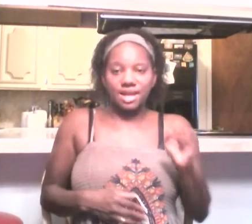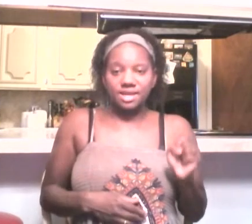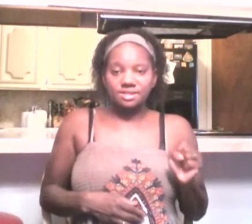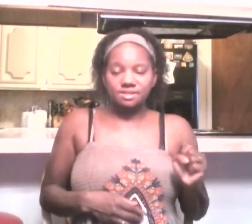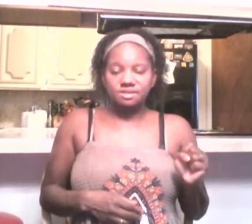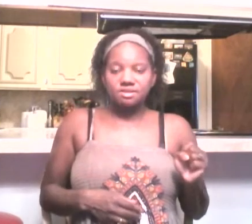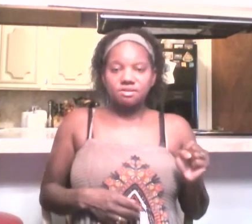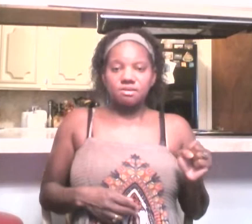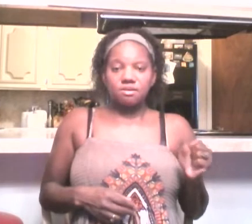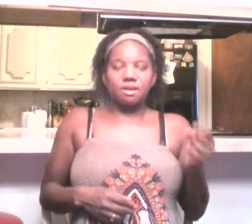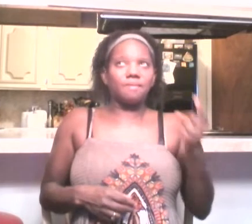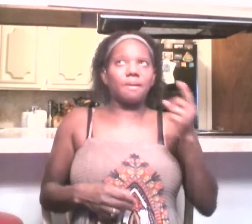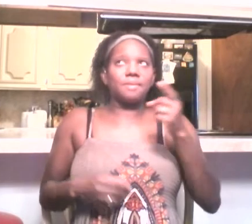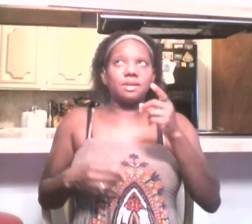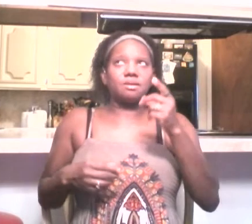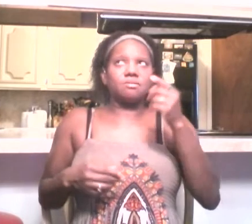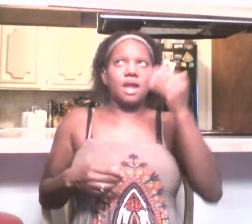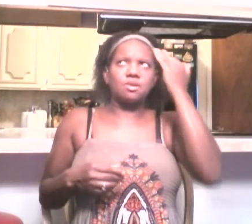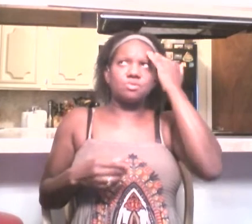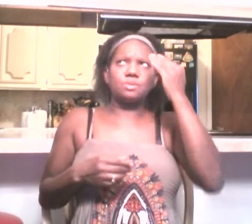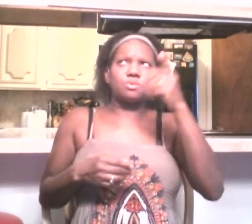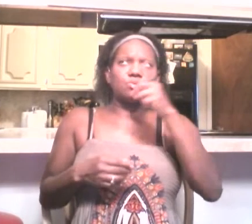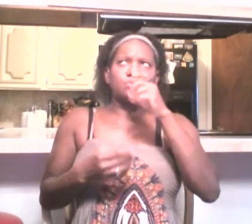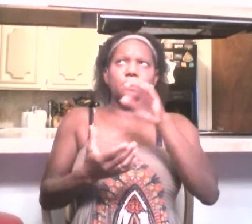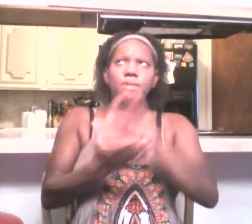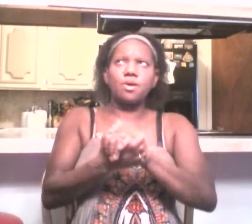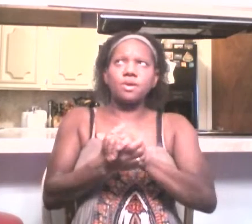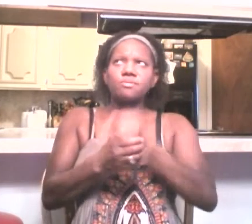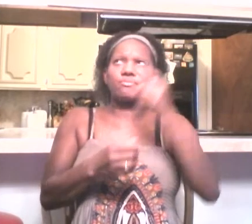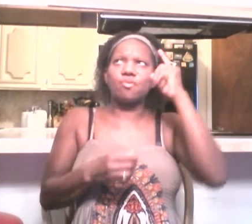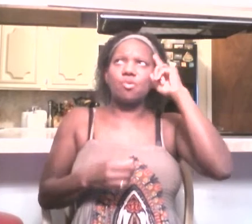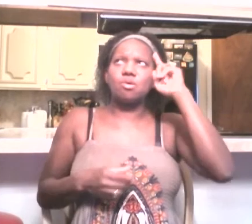is. And I mean, I know someone who's been married for